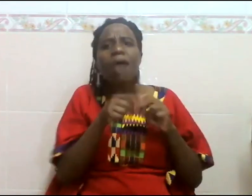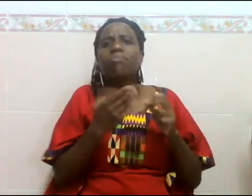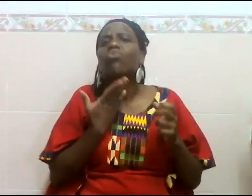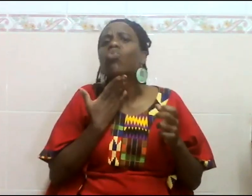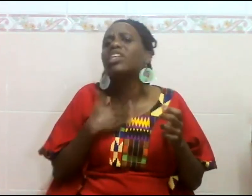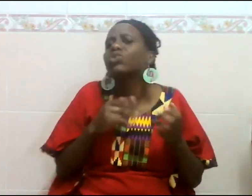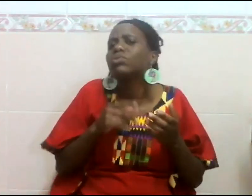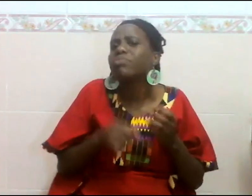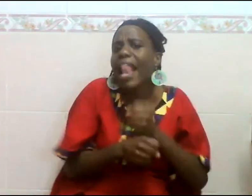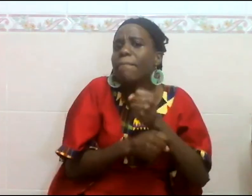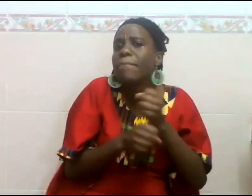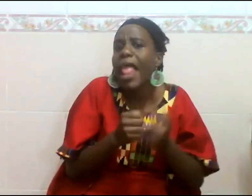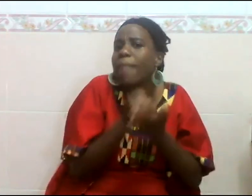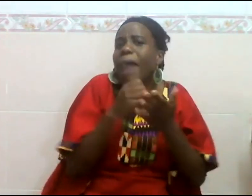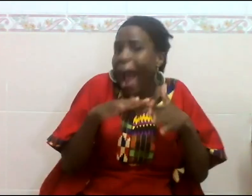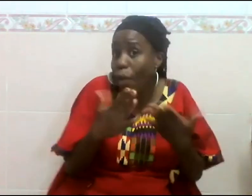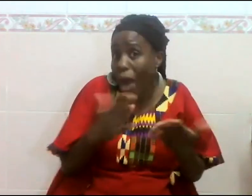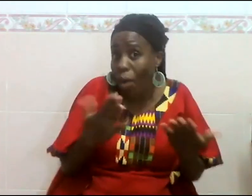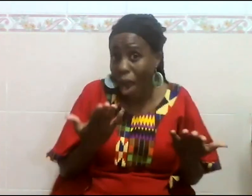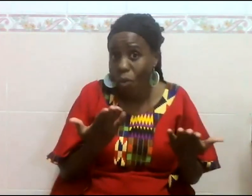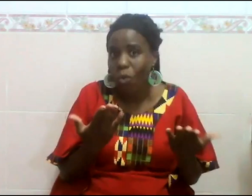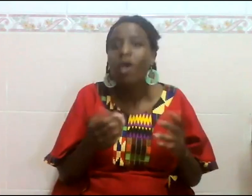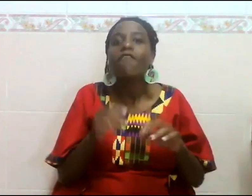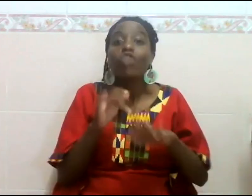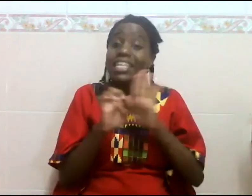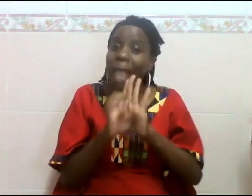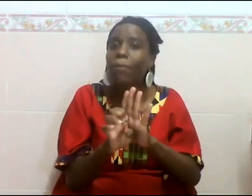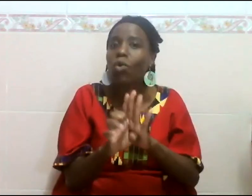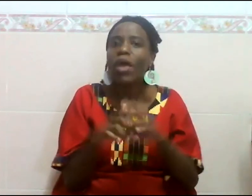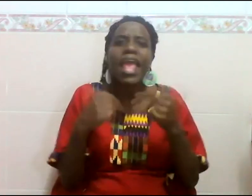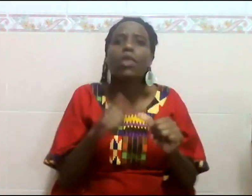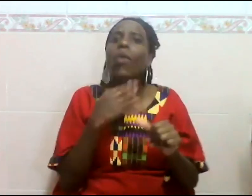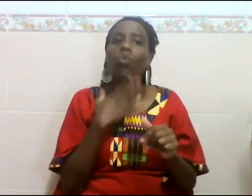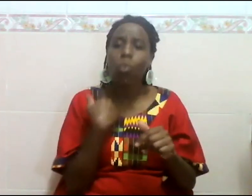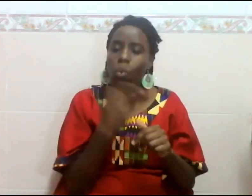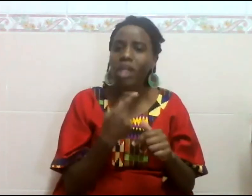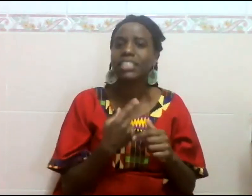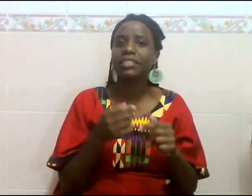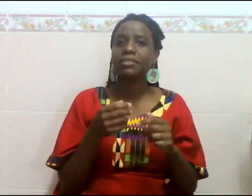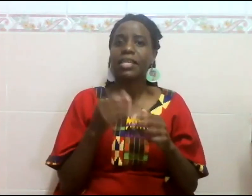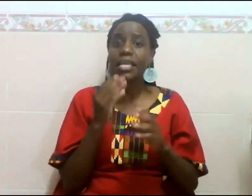to supporting early career researchers. What is their long-term plan?